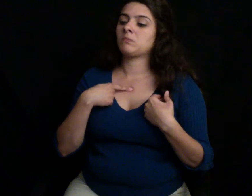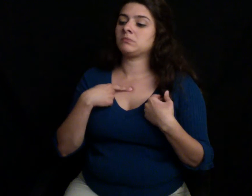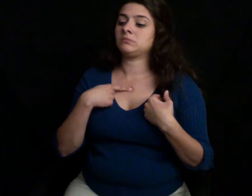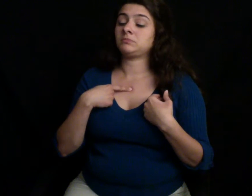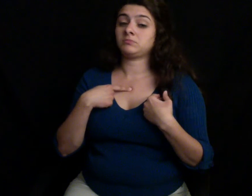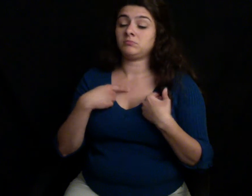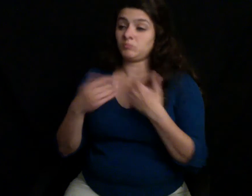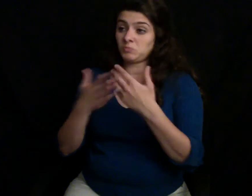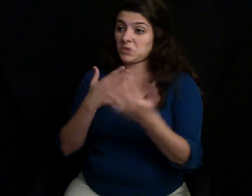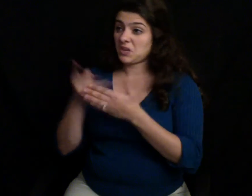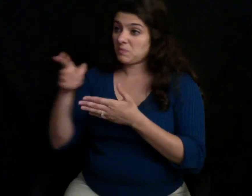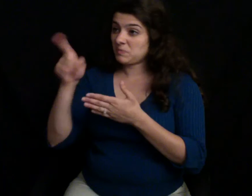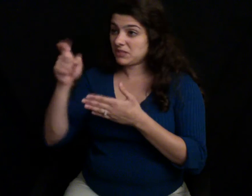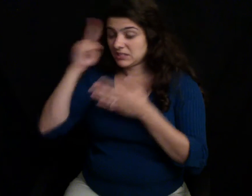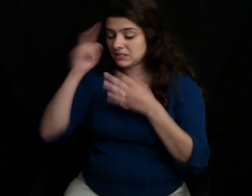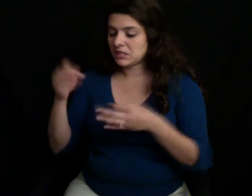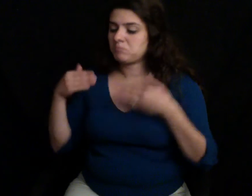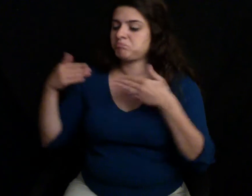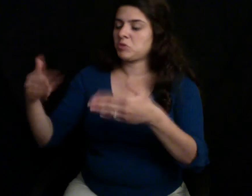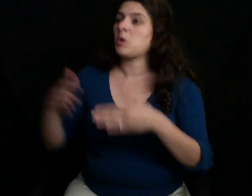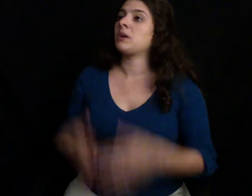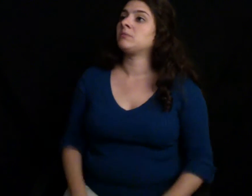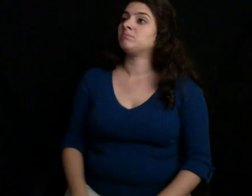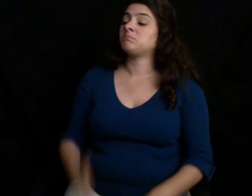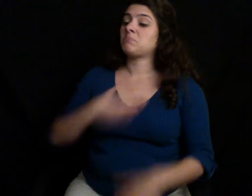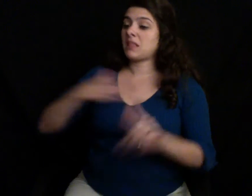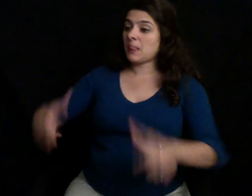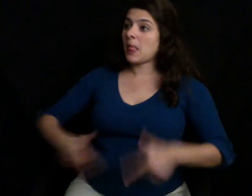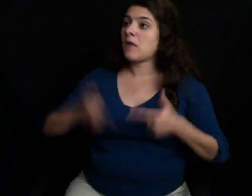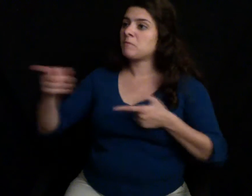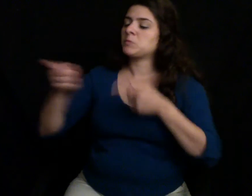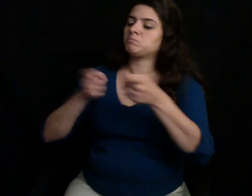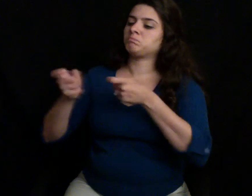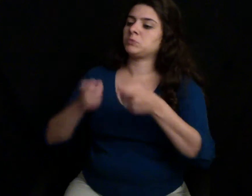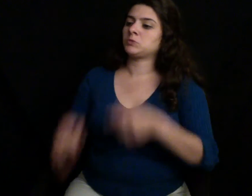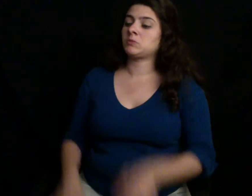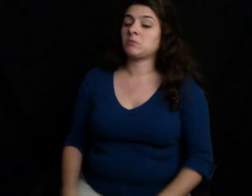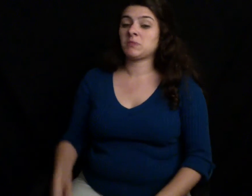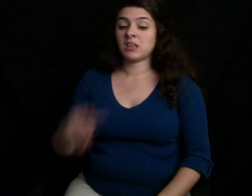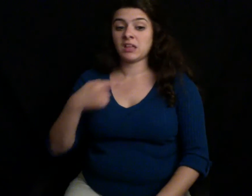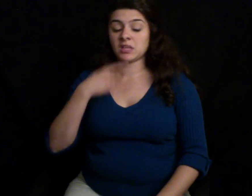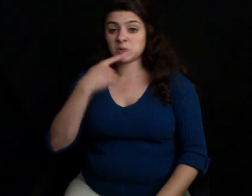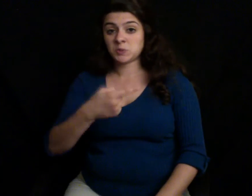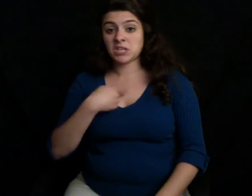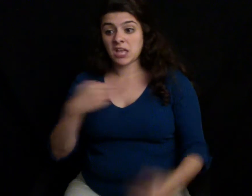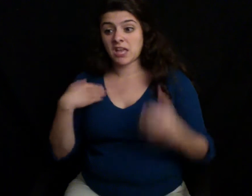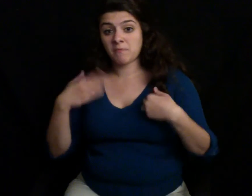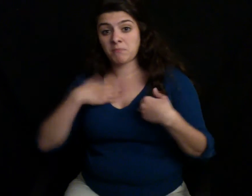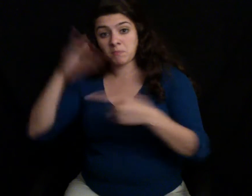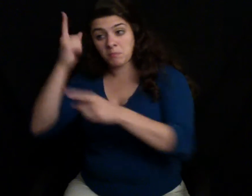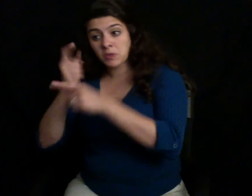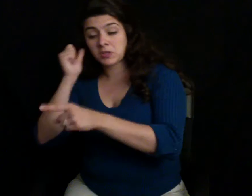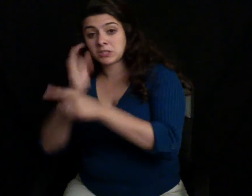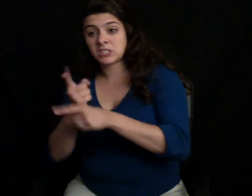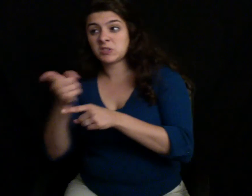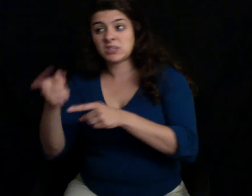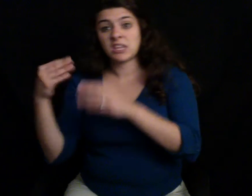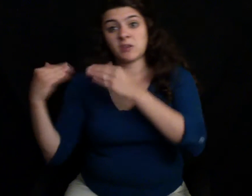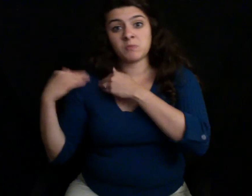it's you. And I was like, I got older brothers, I got younger sisters. But I said, they're more responsible than I am. And she said, it's not about